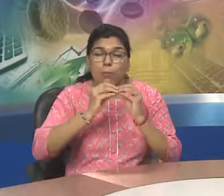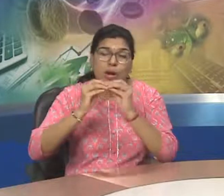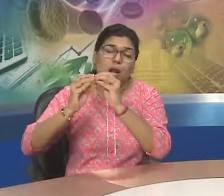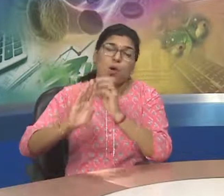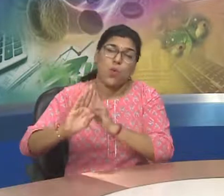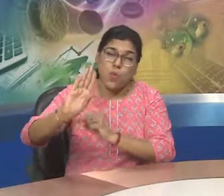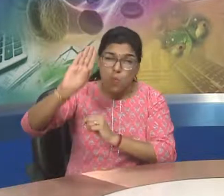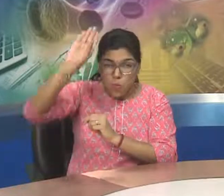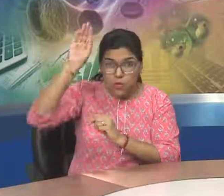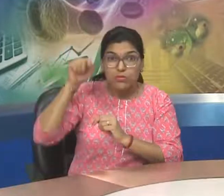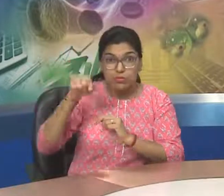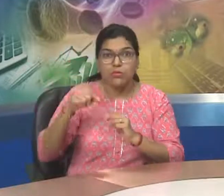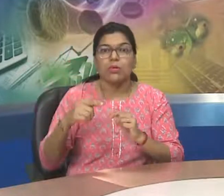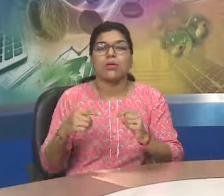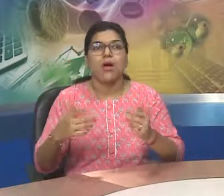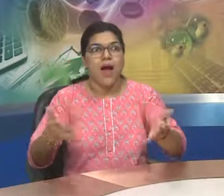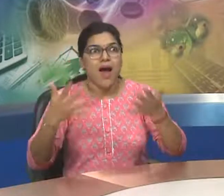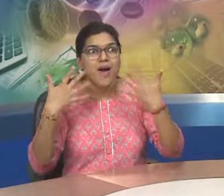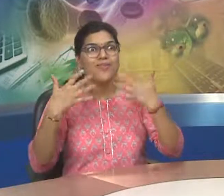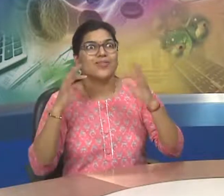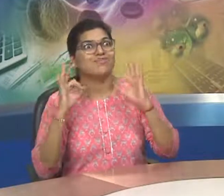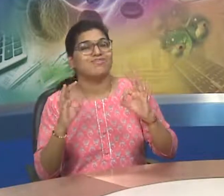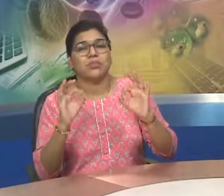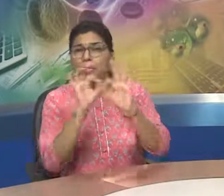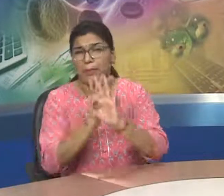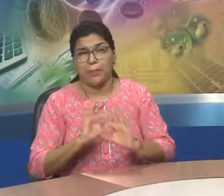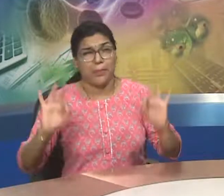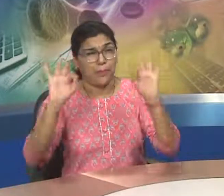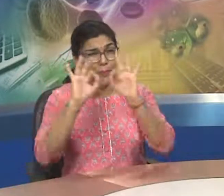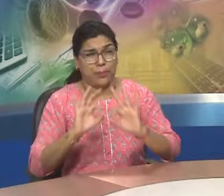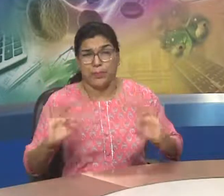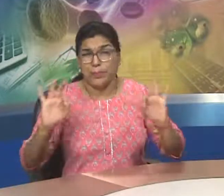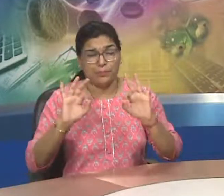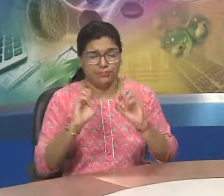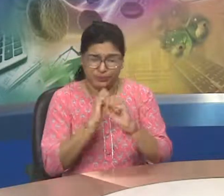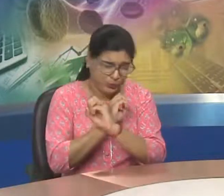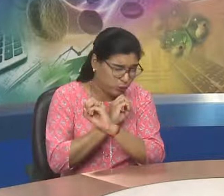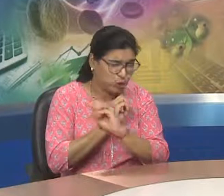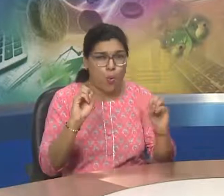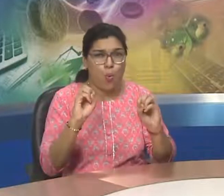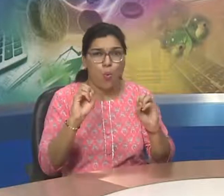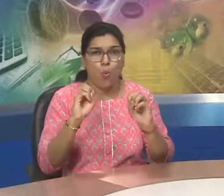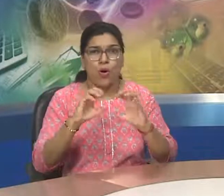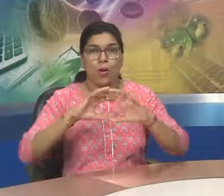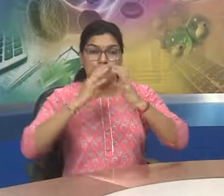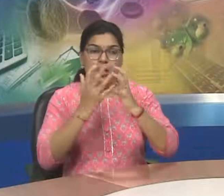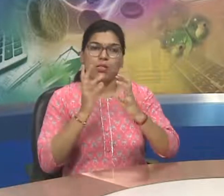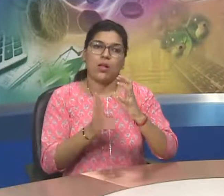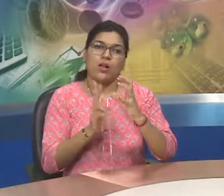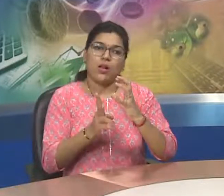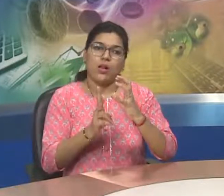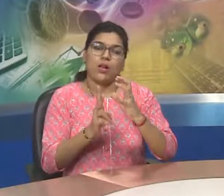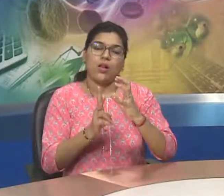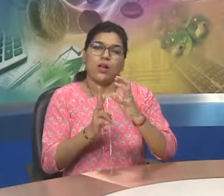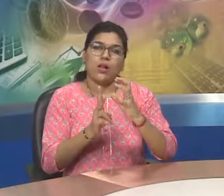earth was created. over 4 to